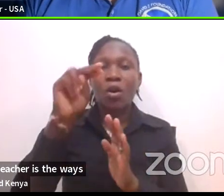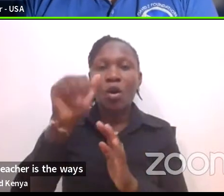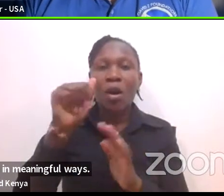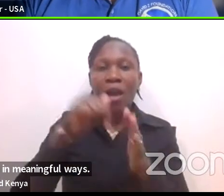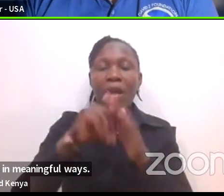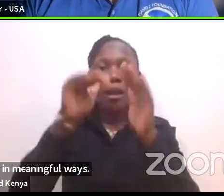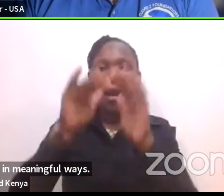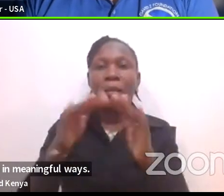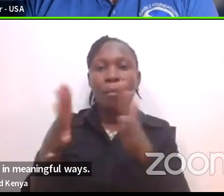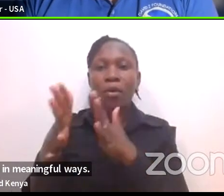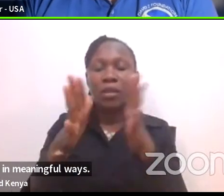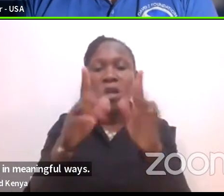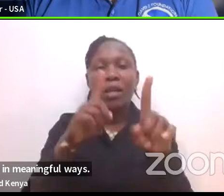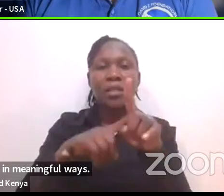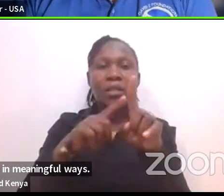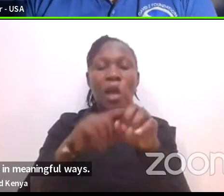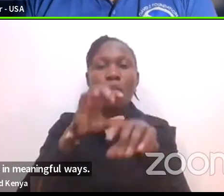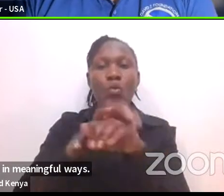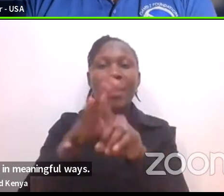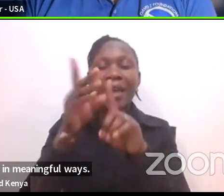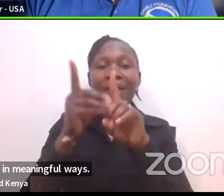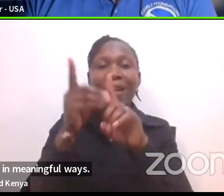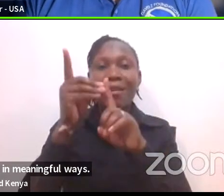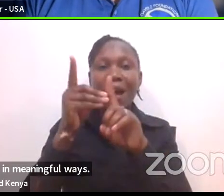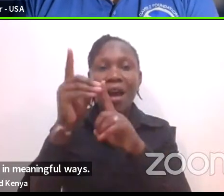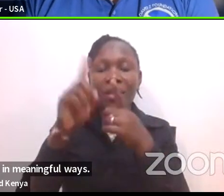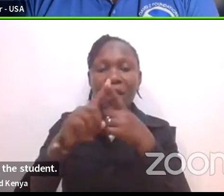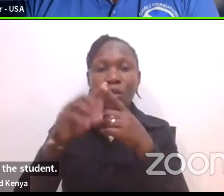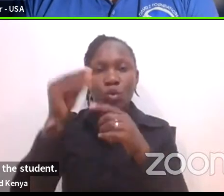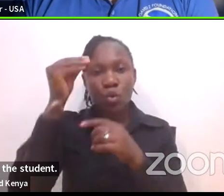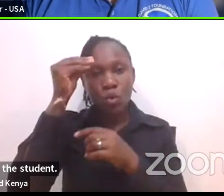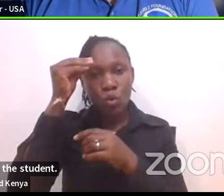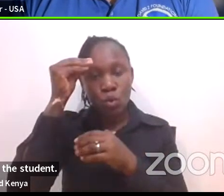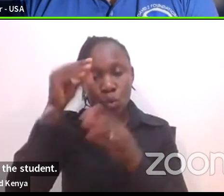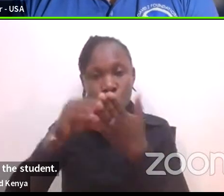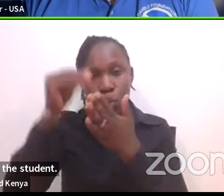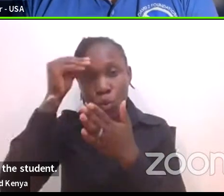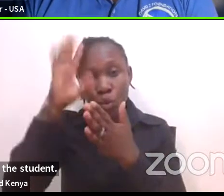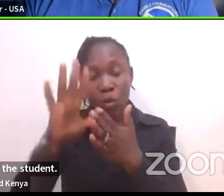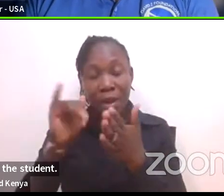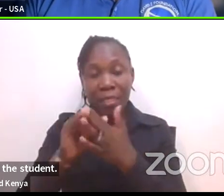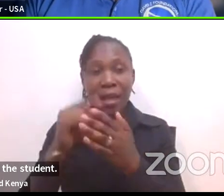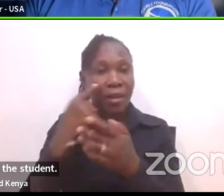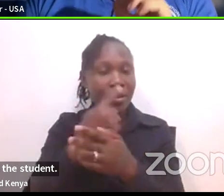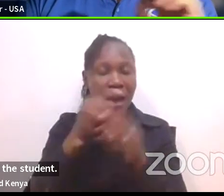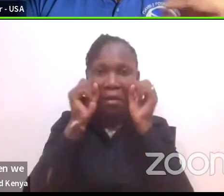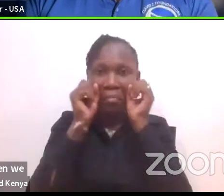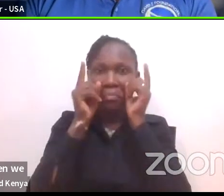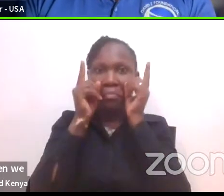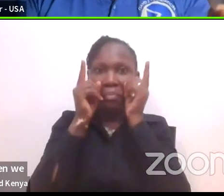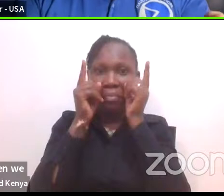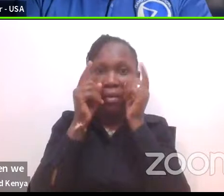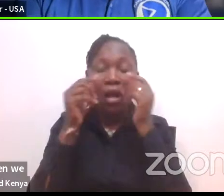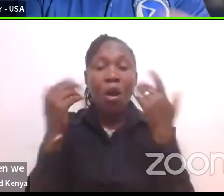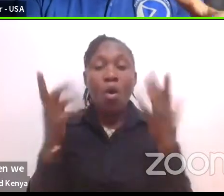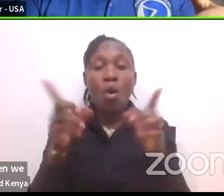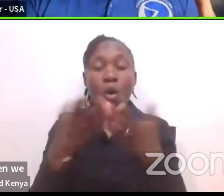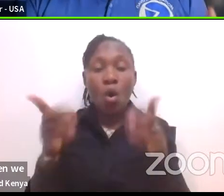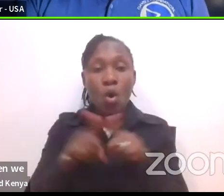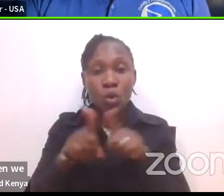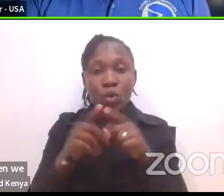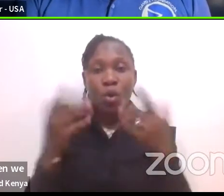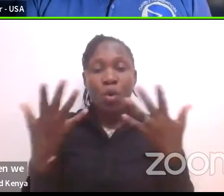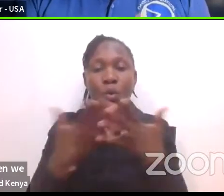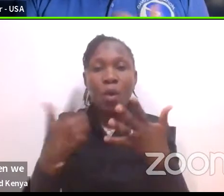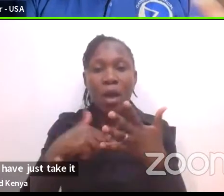that data to the student, that is eye-opening. When we don't have just, take it